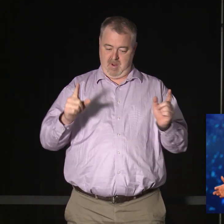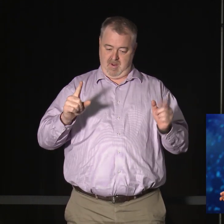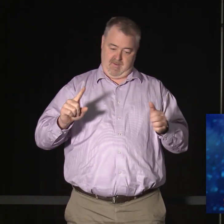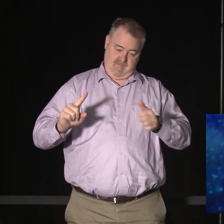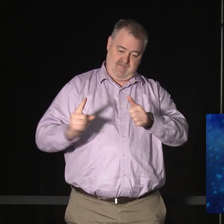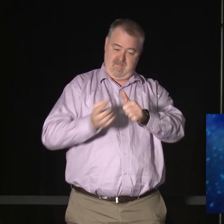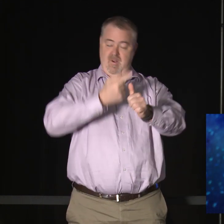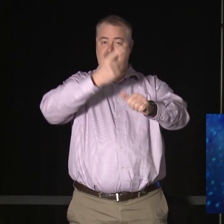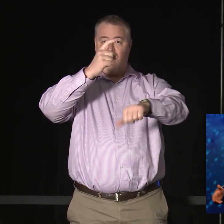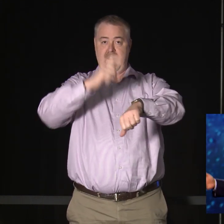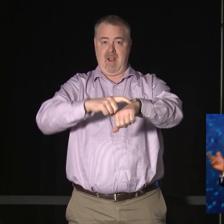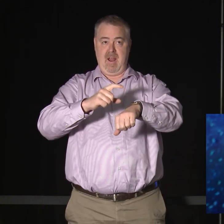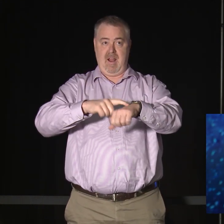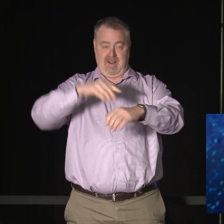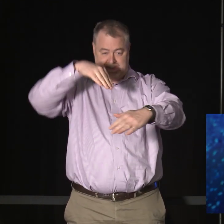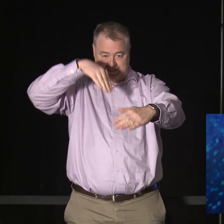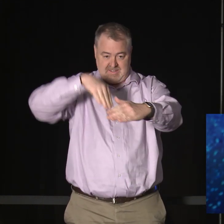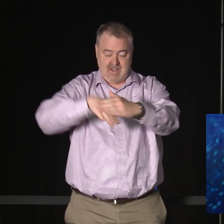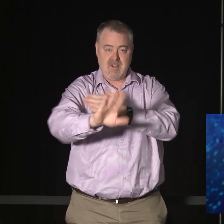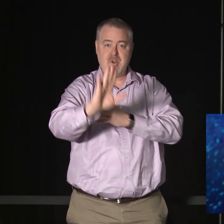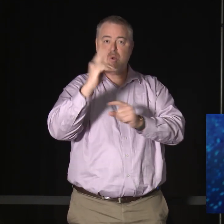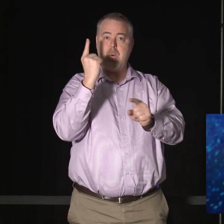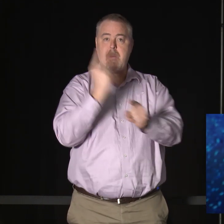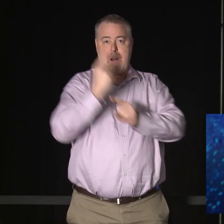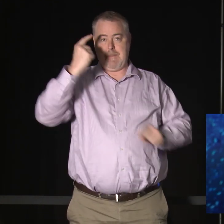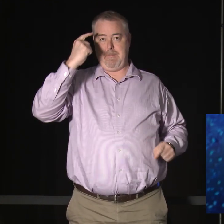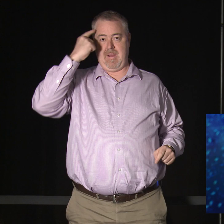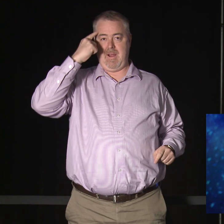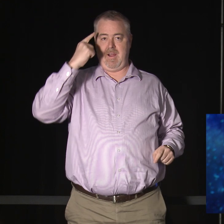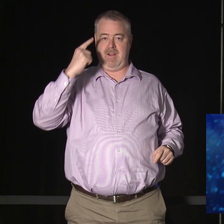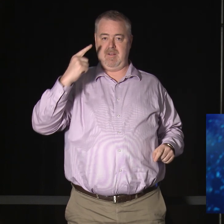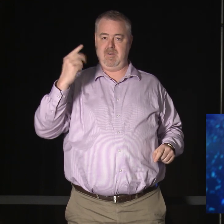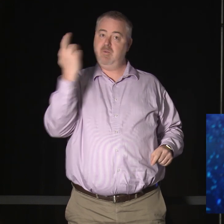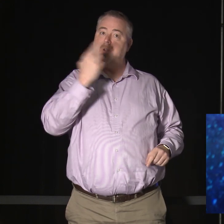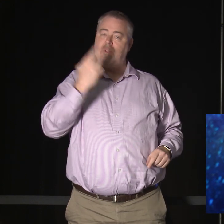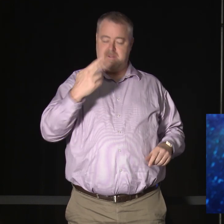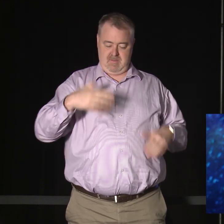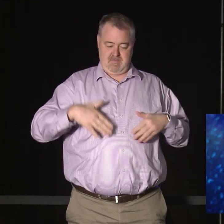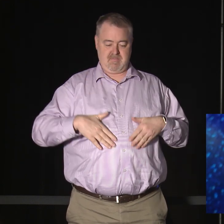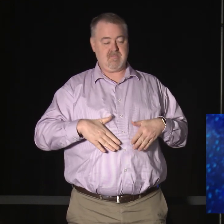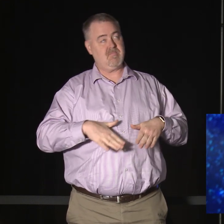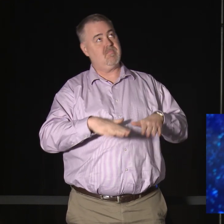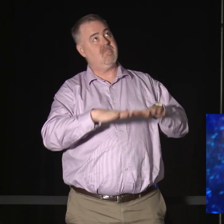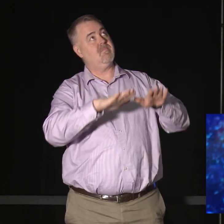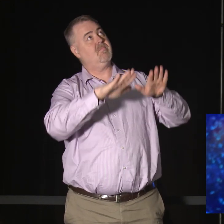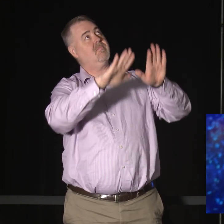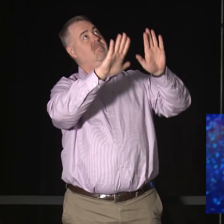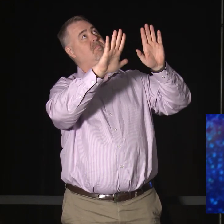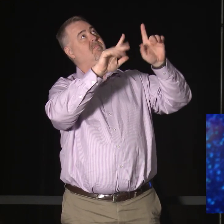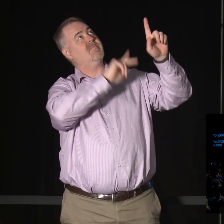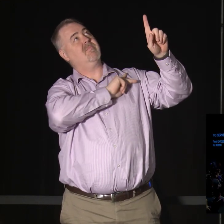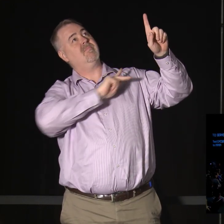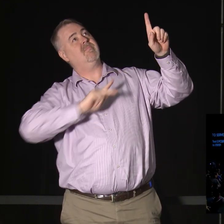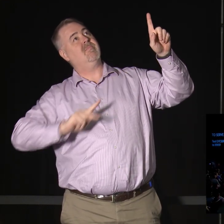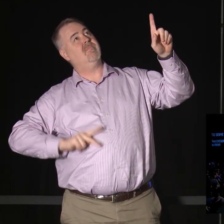point in our lives, entered into our right minds, because we are giving ourselves to the King of Kings, to